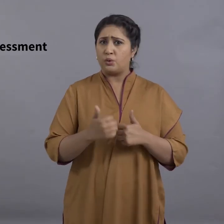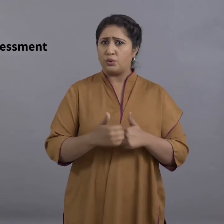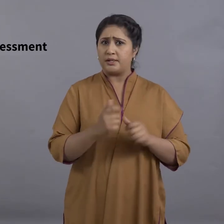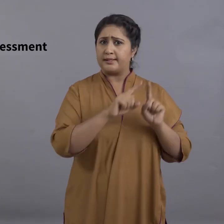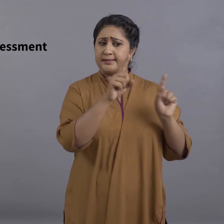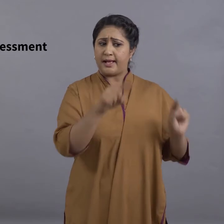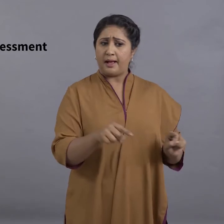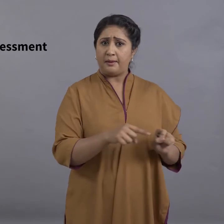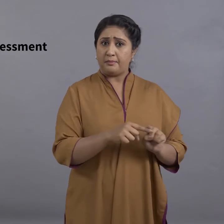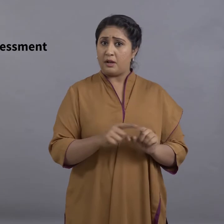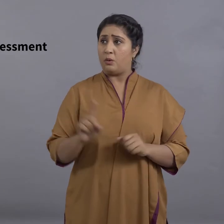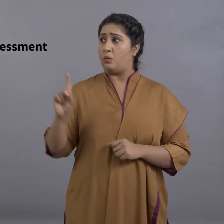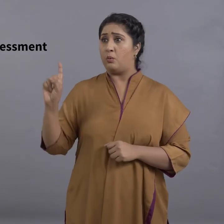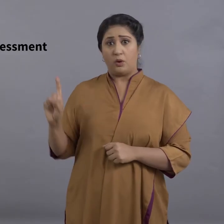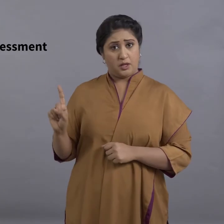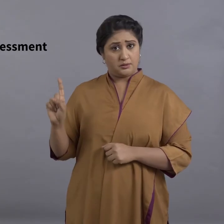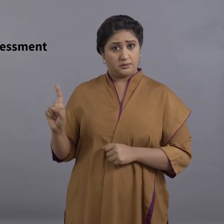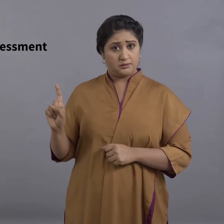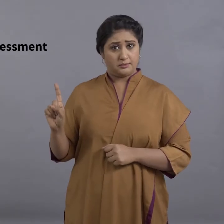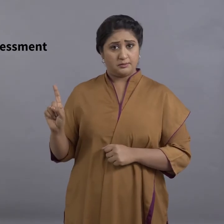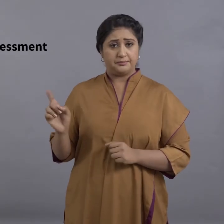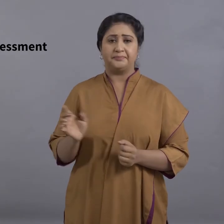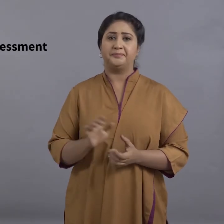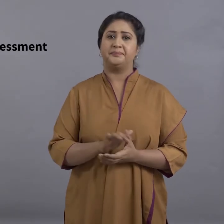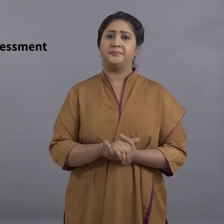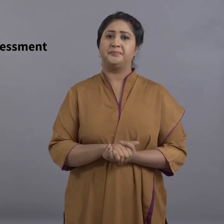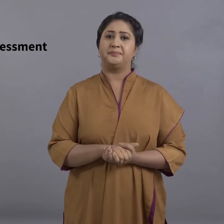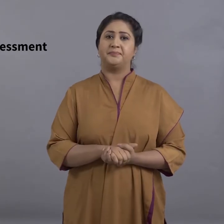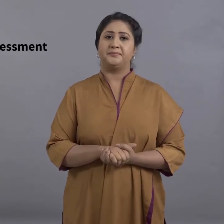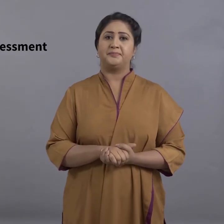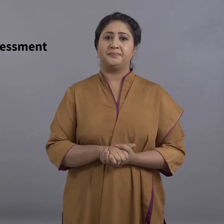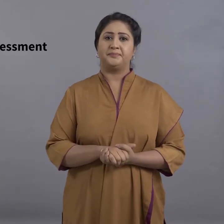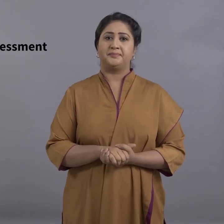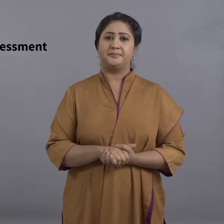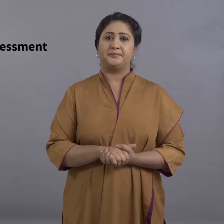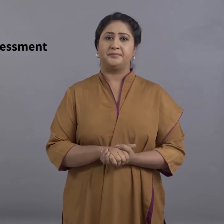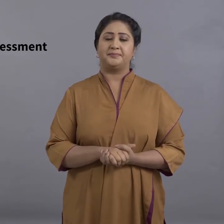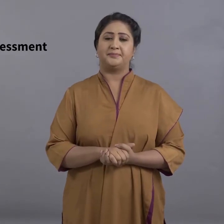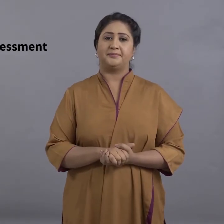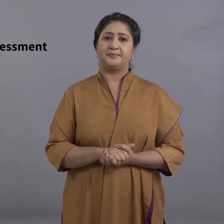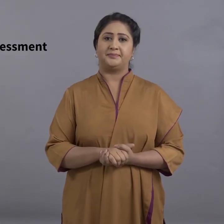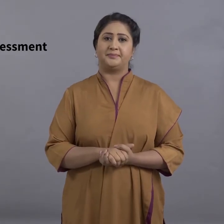Sample 1.